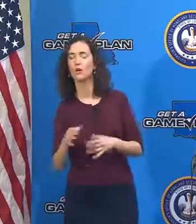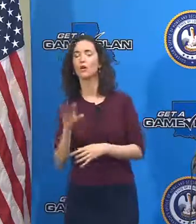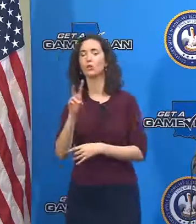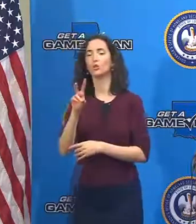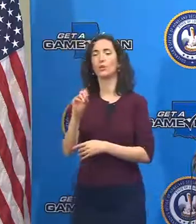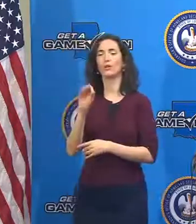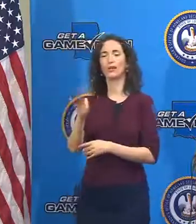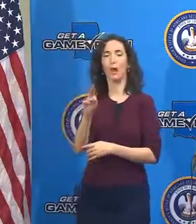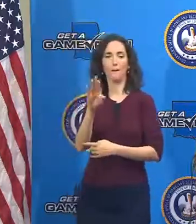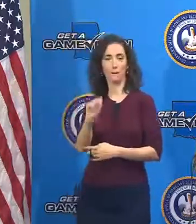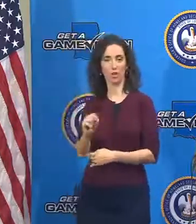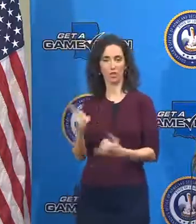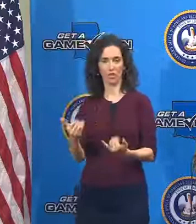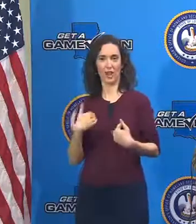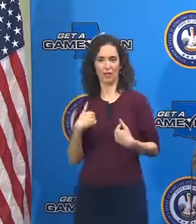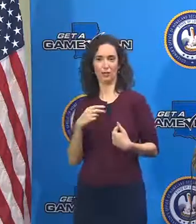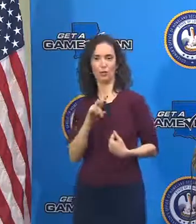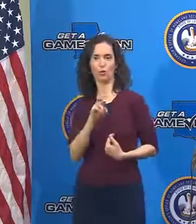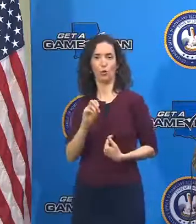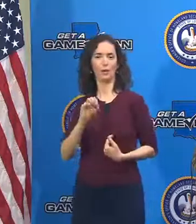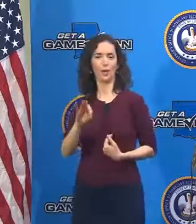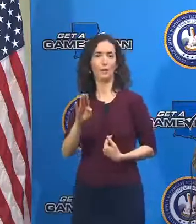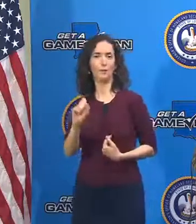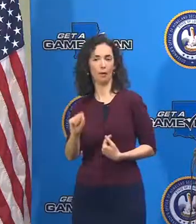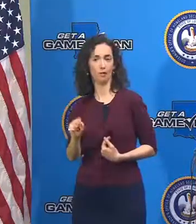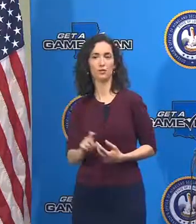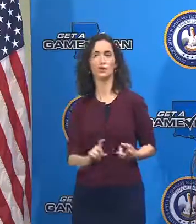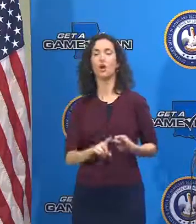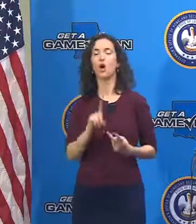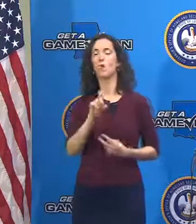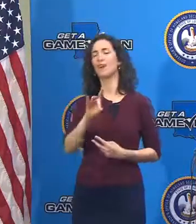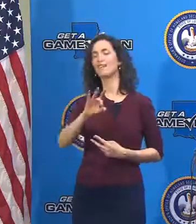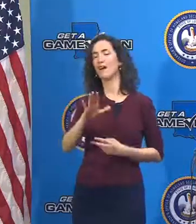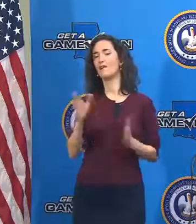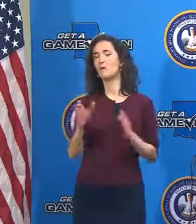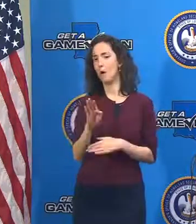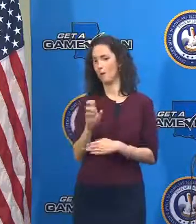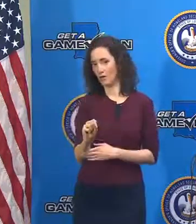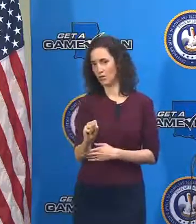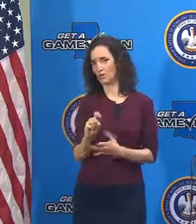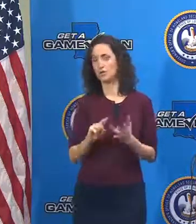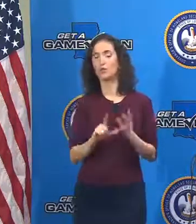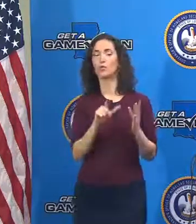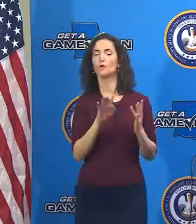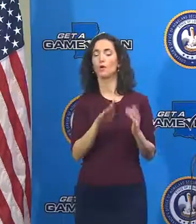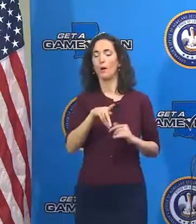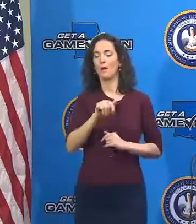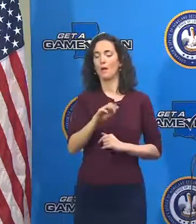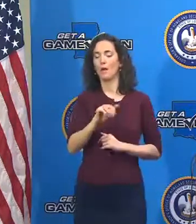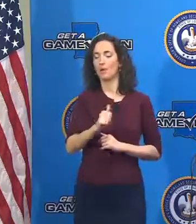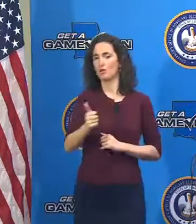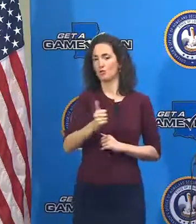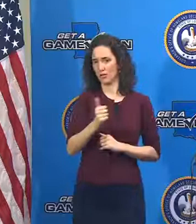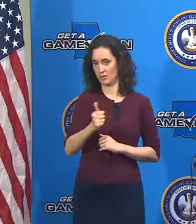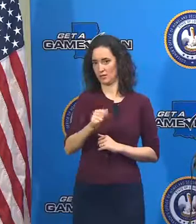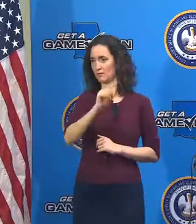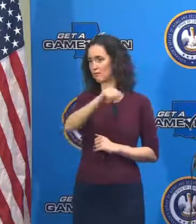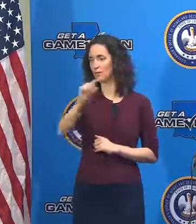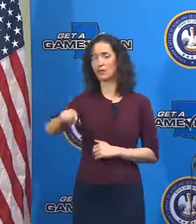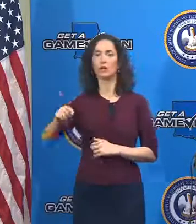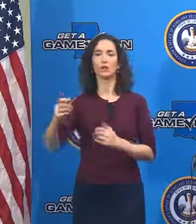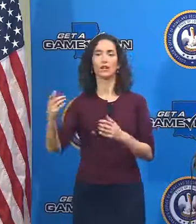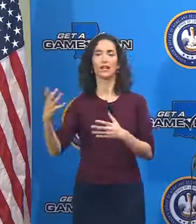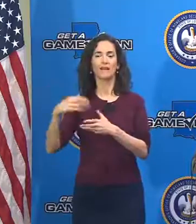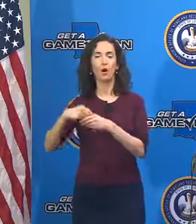buses on hand today, 185 coaches, and 24 paratransits that have been involved in a number of